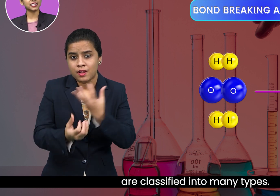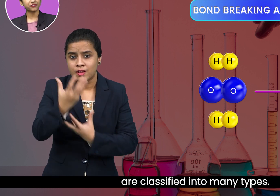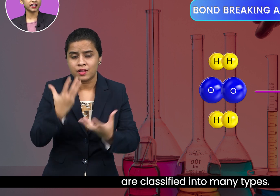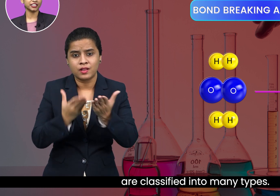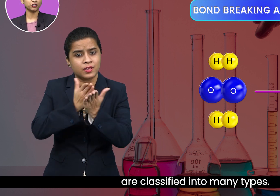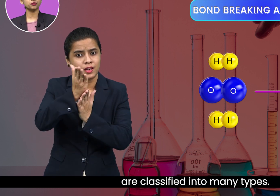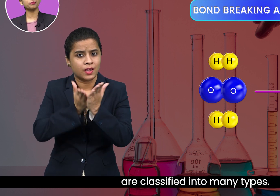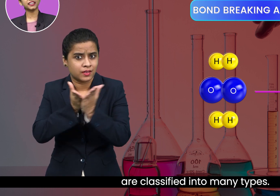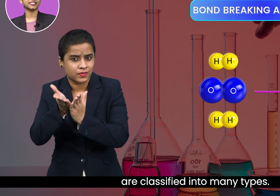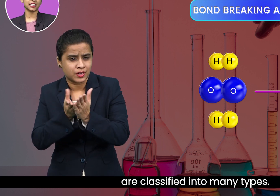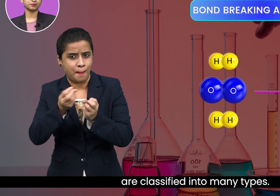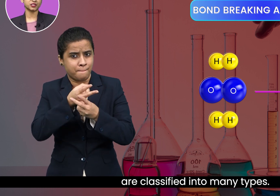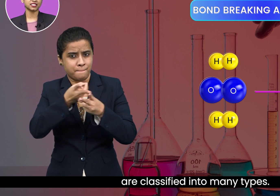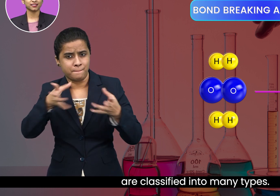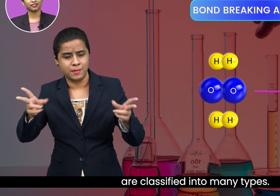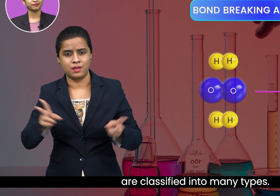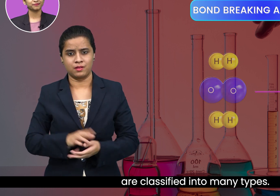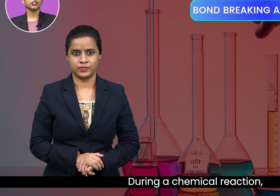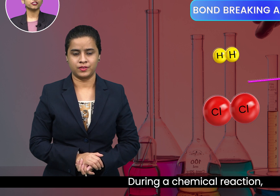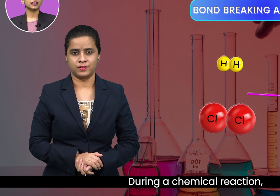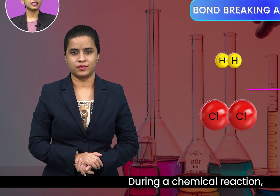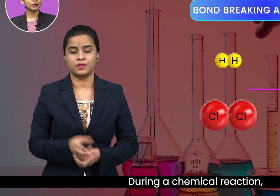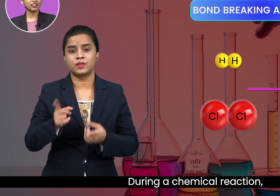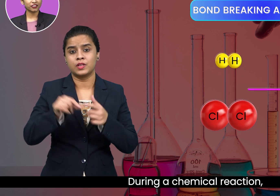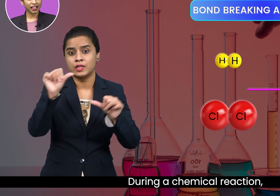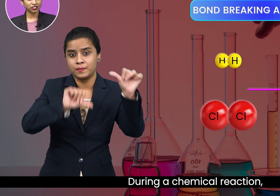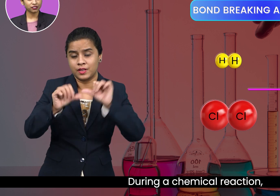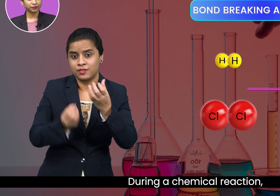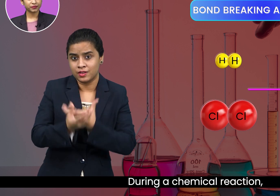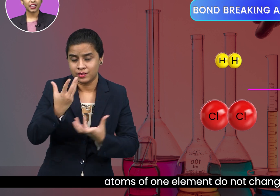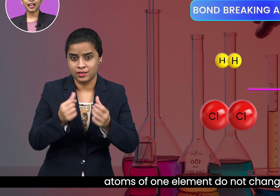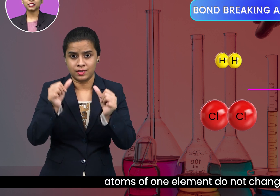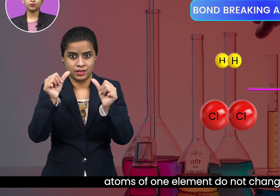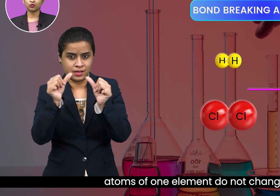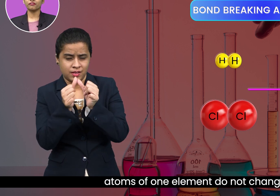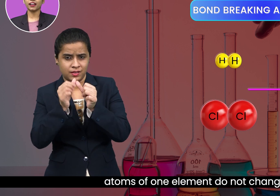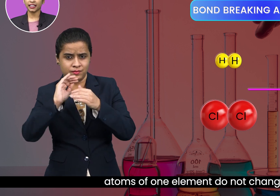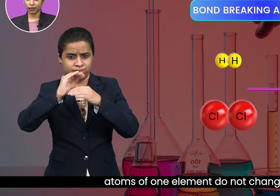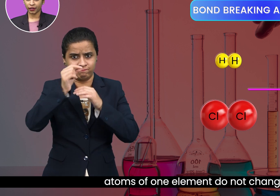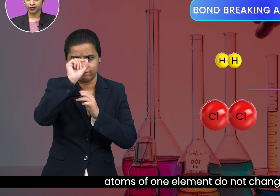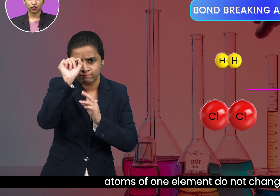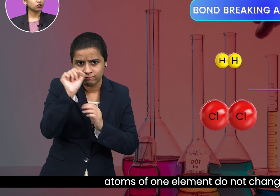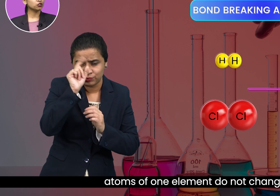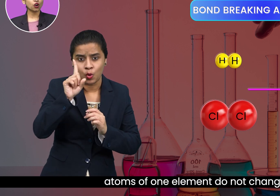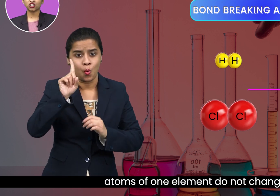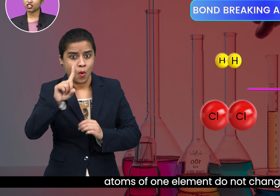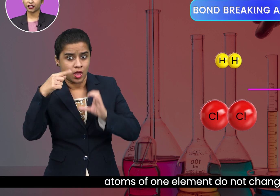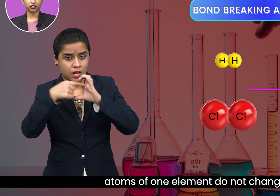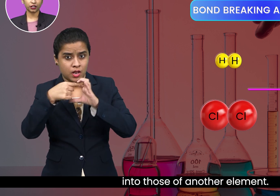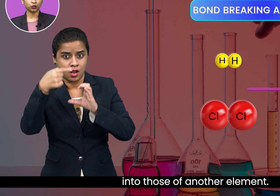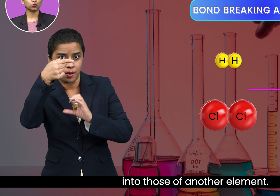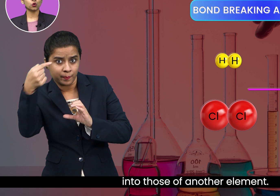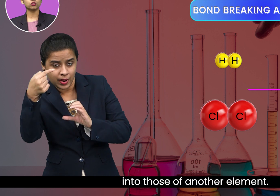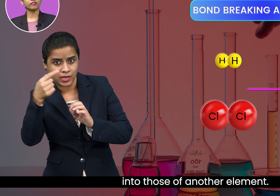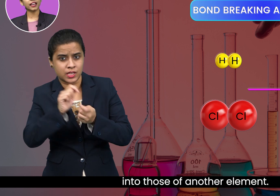are classified into many types. During a chemical reaction, atoms of one element do not